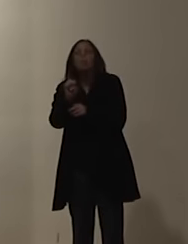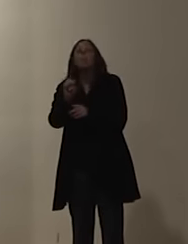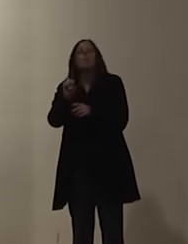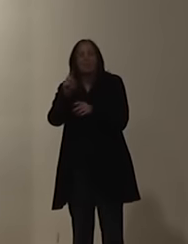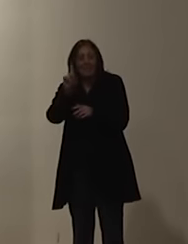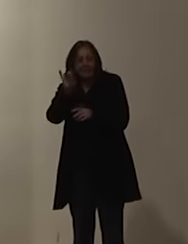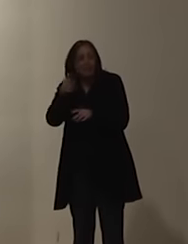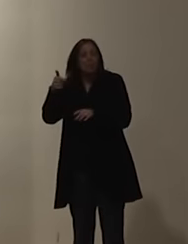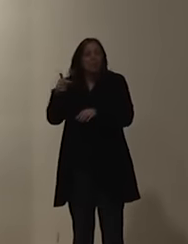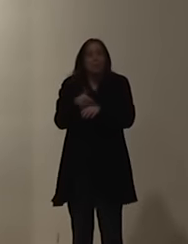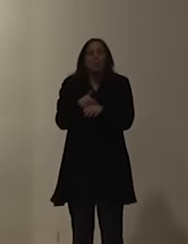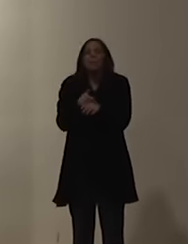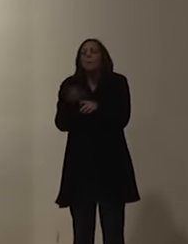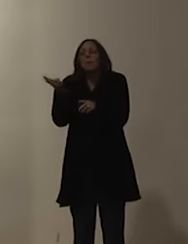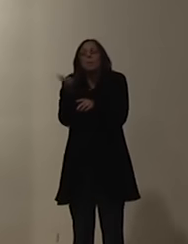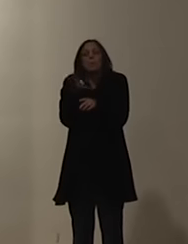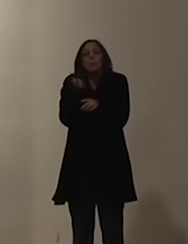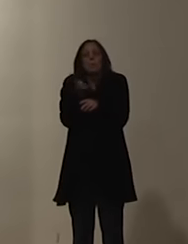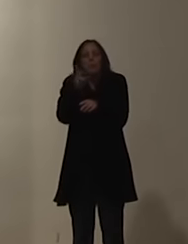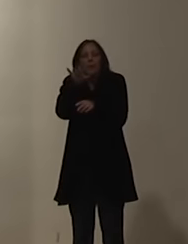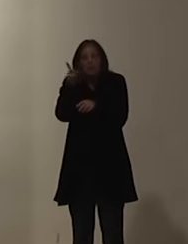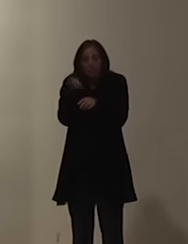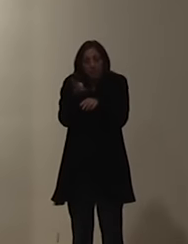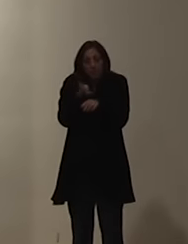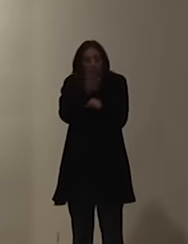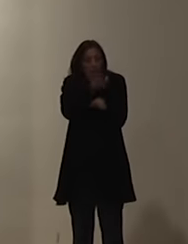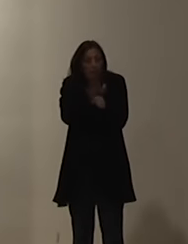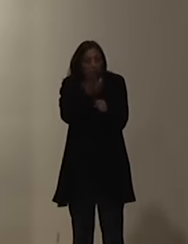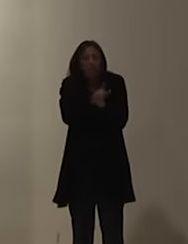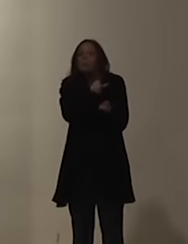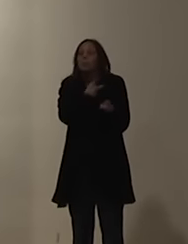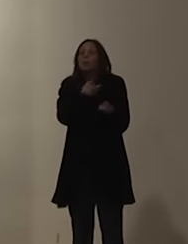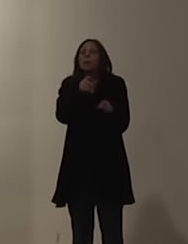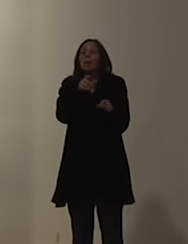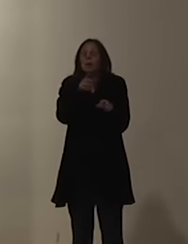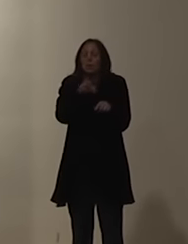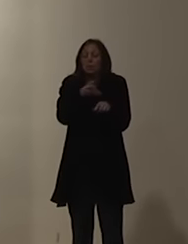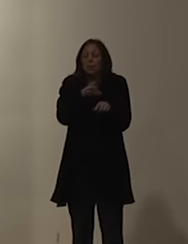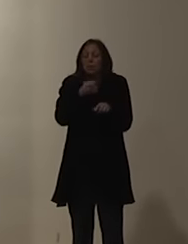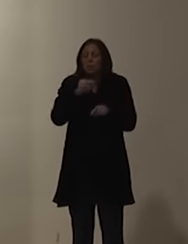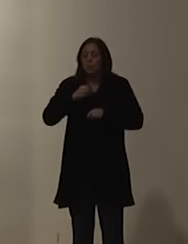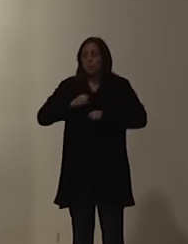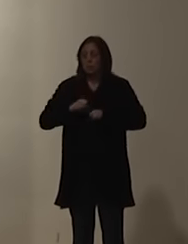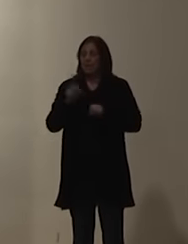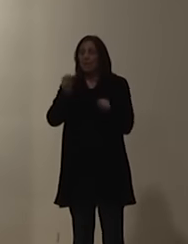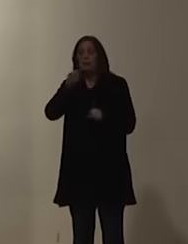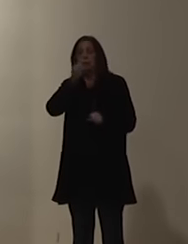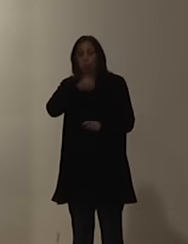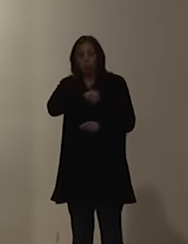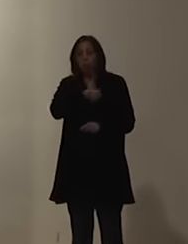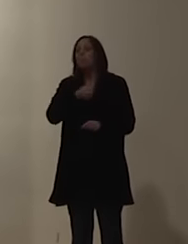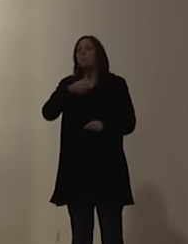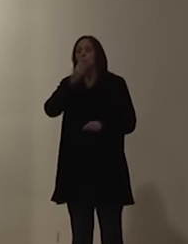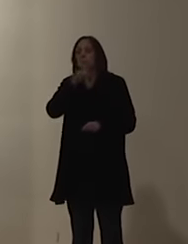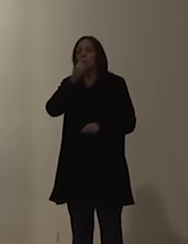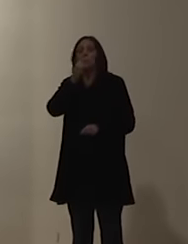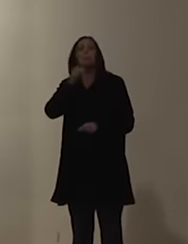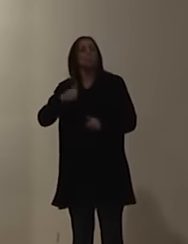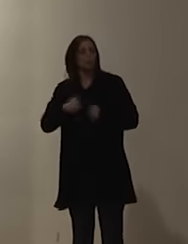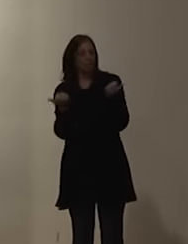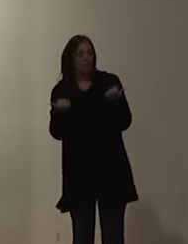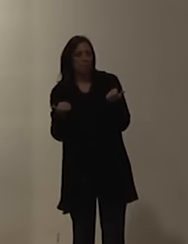survived. You know, and they said, miracle baby. Right? I said, great. I mean, that's what, when you're there, you don't say, it's not a